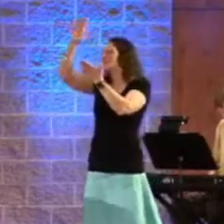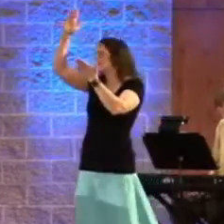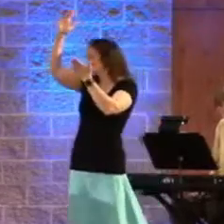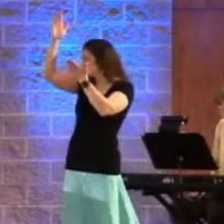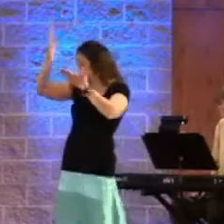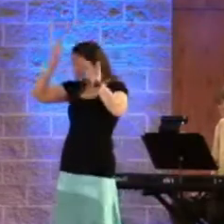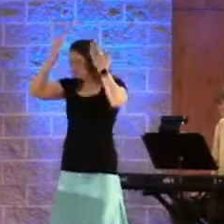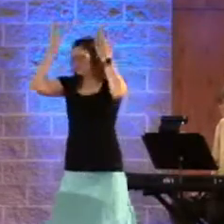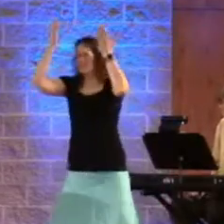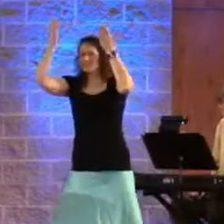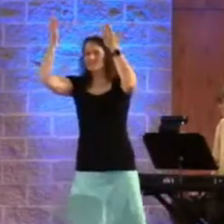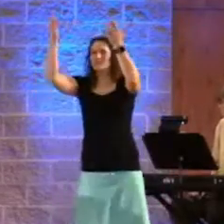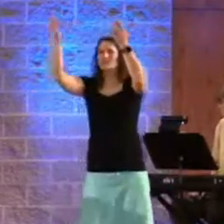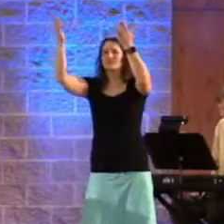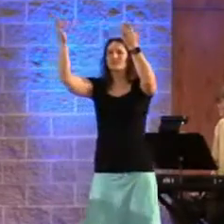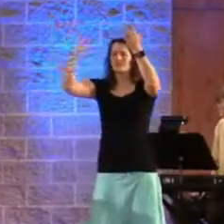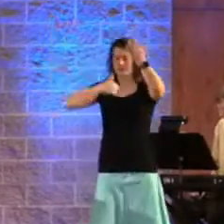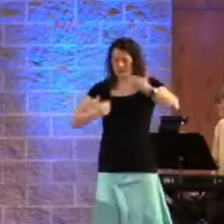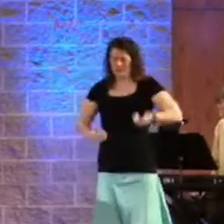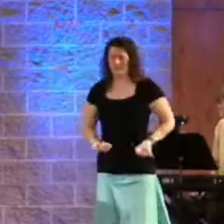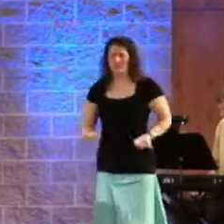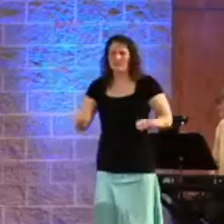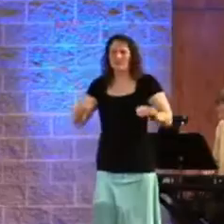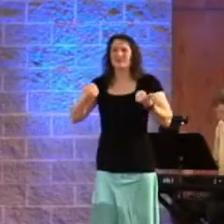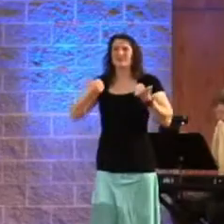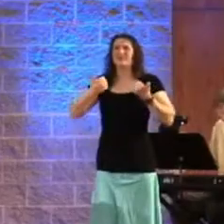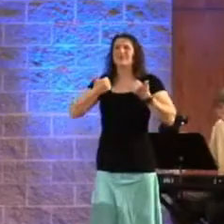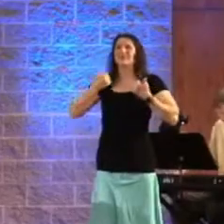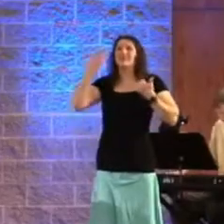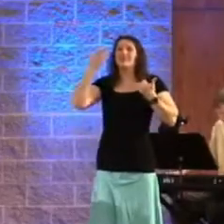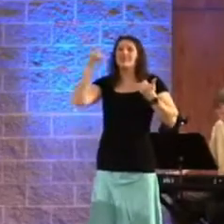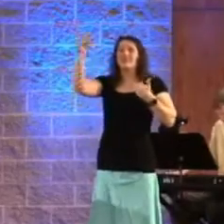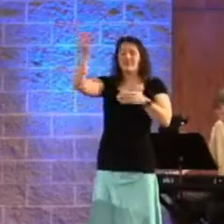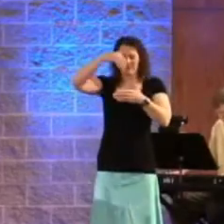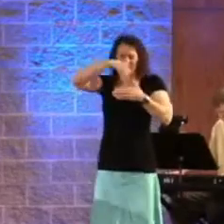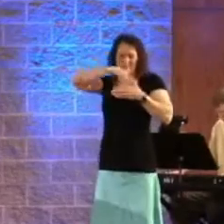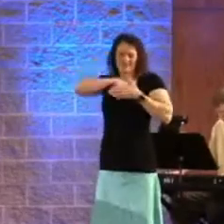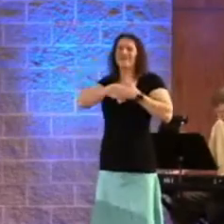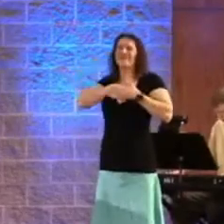I am alive because I'm alive in you,